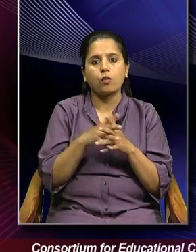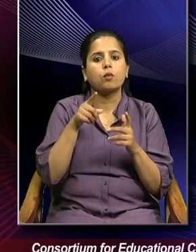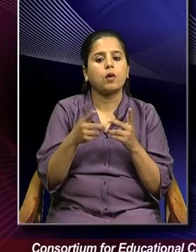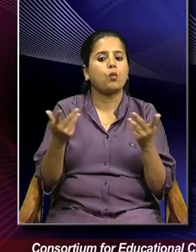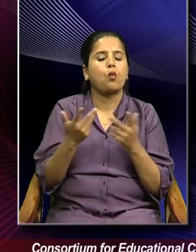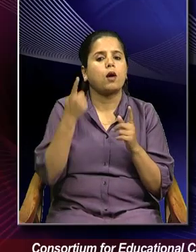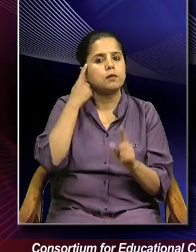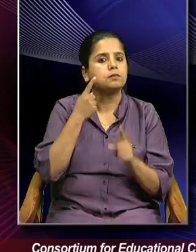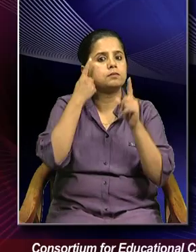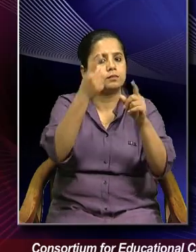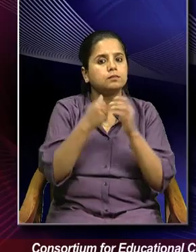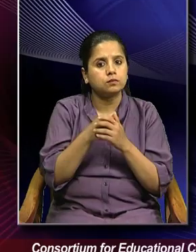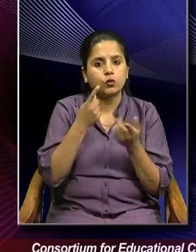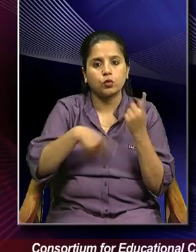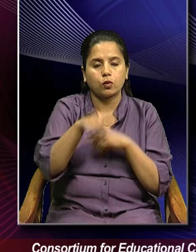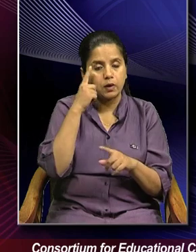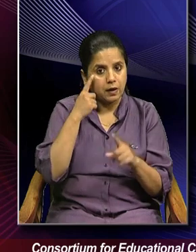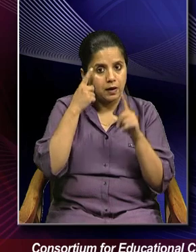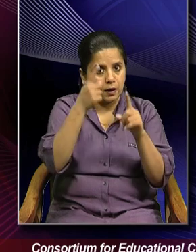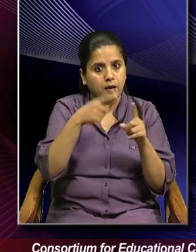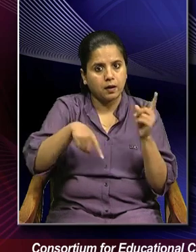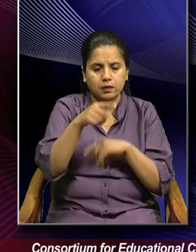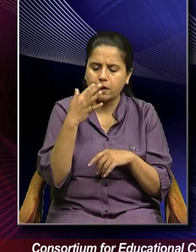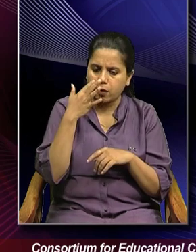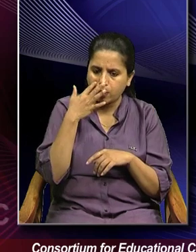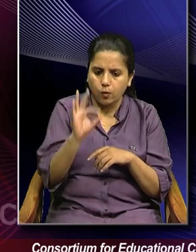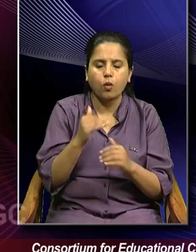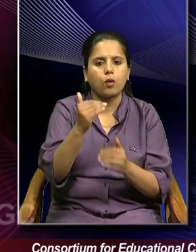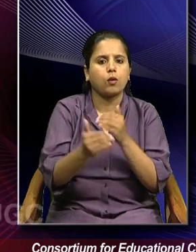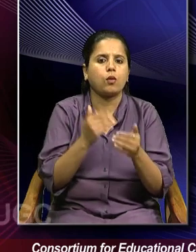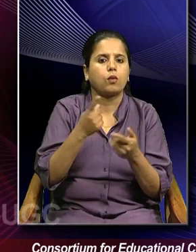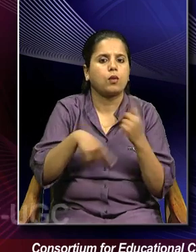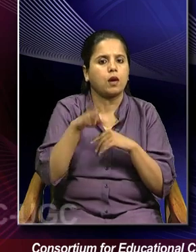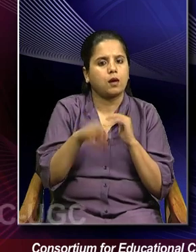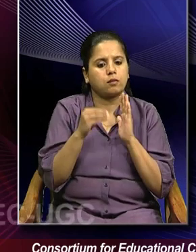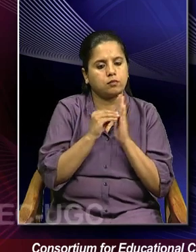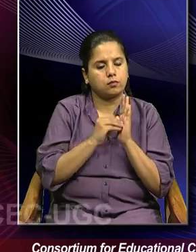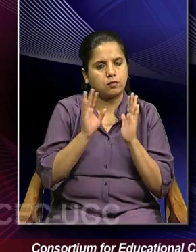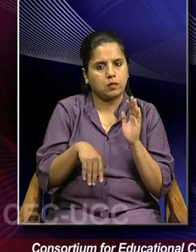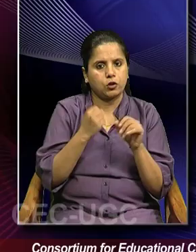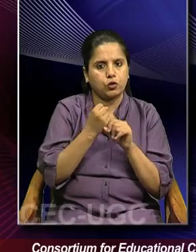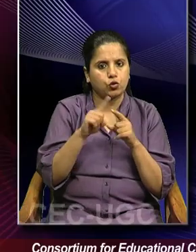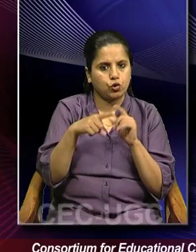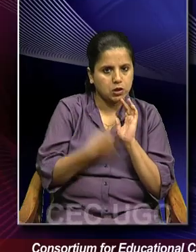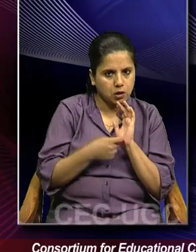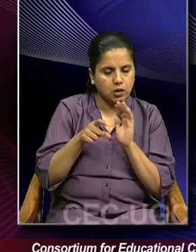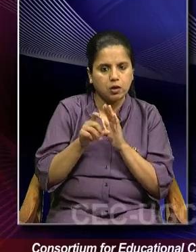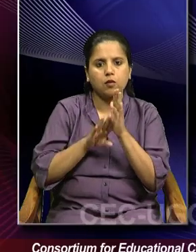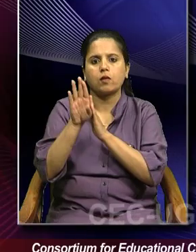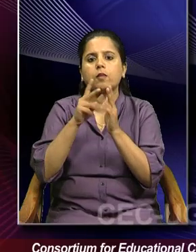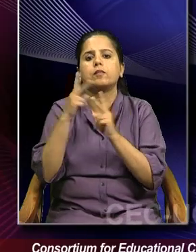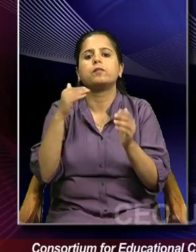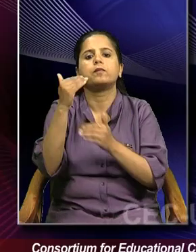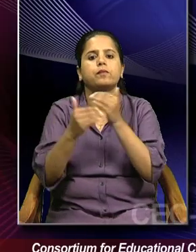was the agenda, the objectives become significant to map down gender and development through an